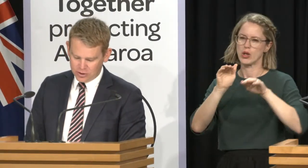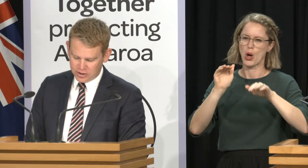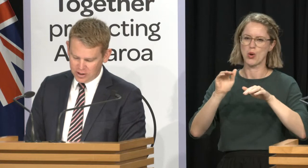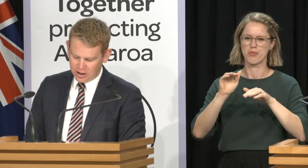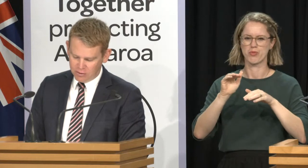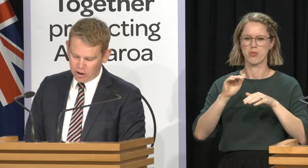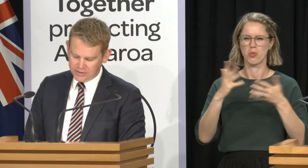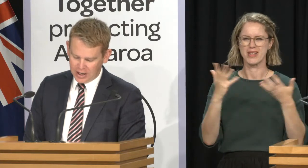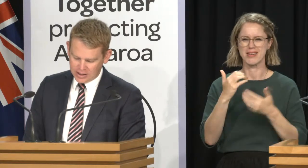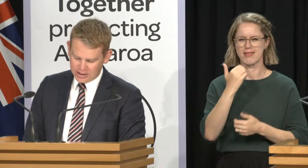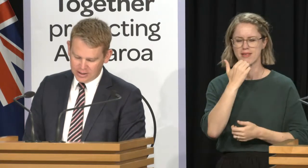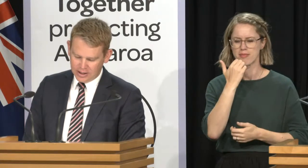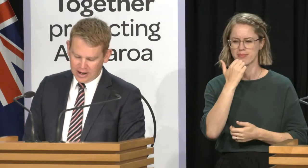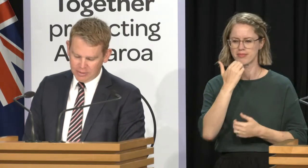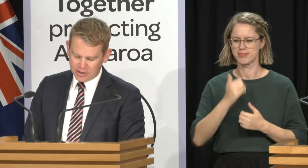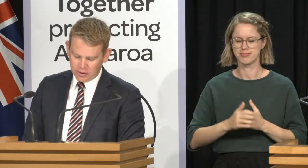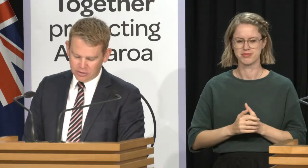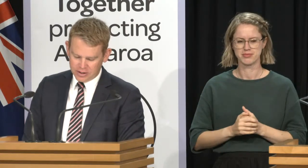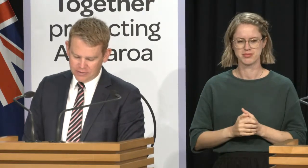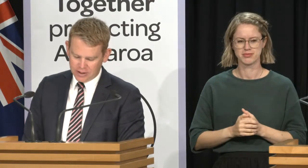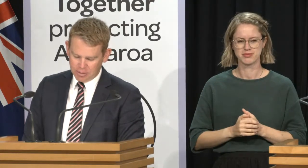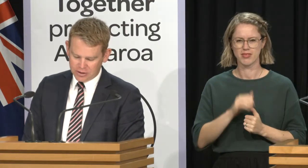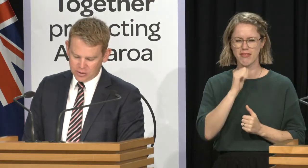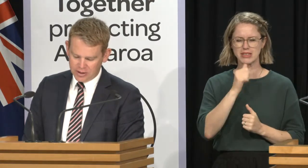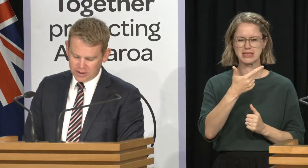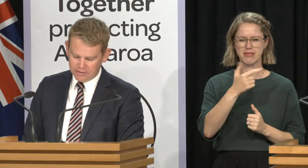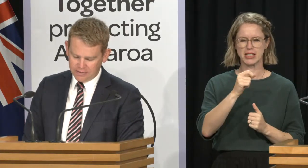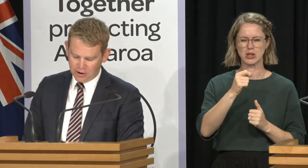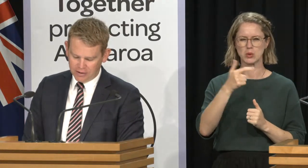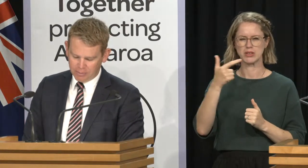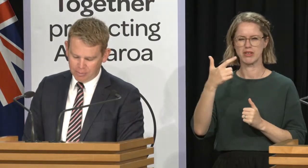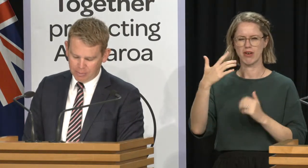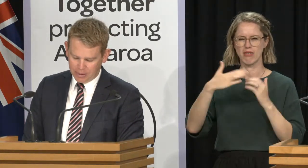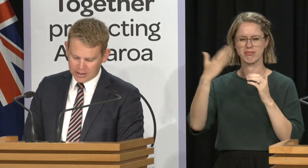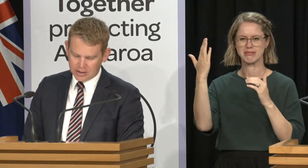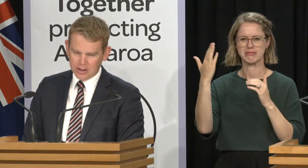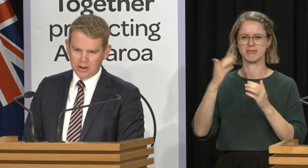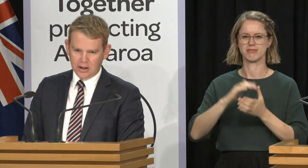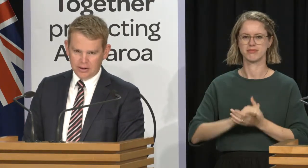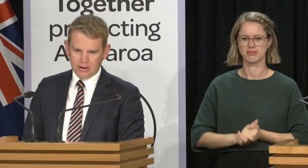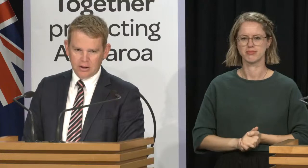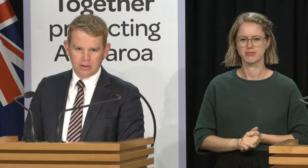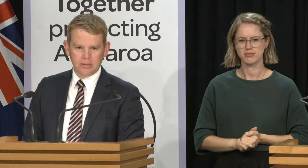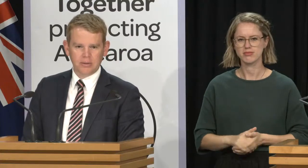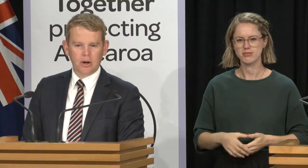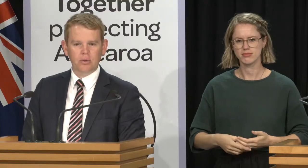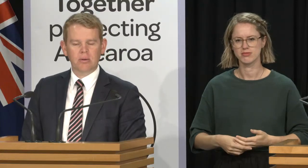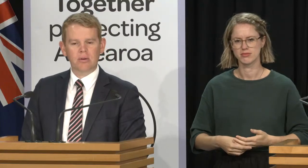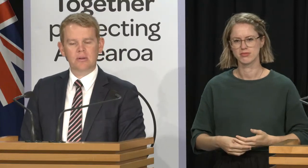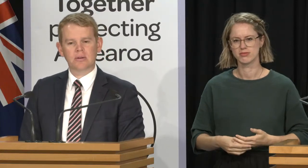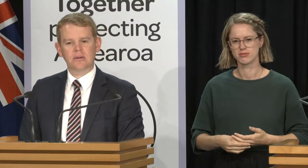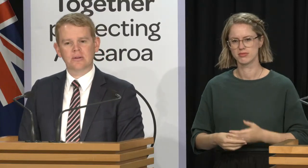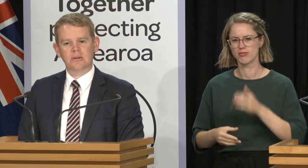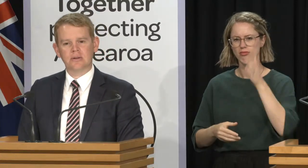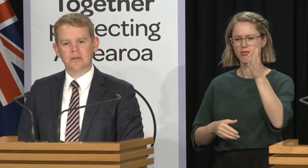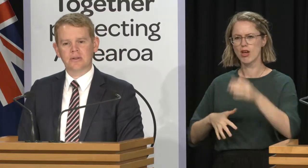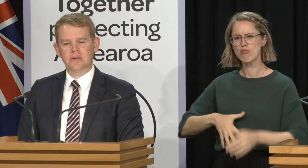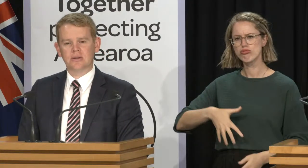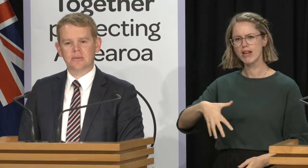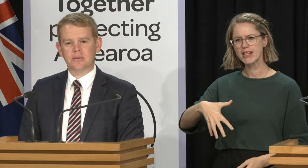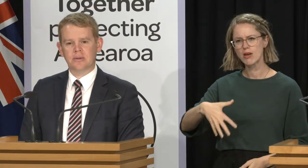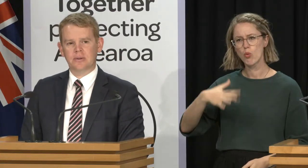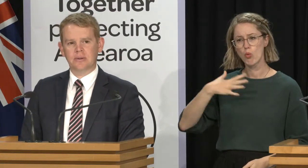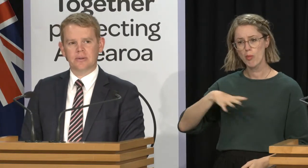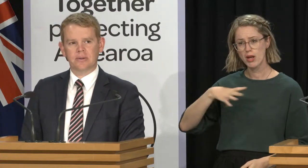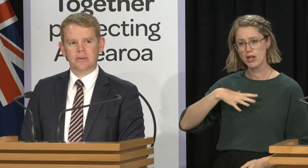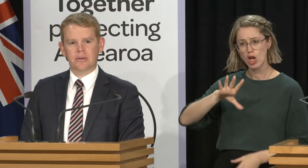17,000 figure was arrived at, as to whether it's 70 plus or 75 plus. And just in terms of pregnant women, I mean, they're